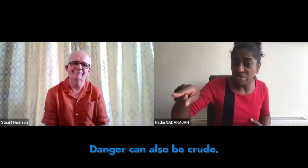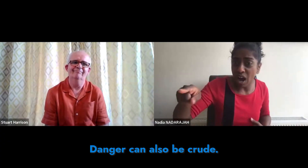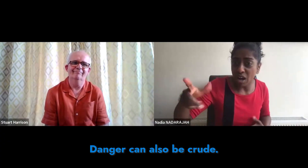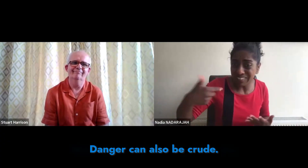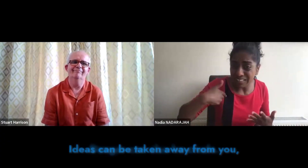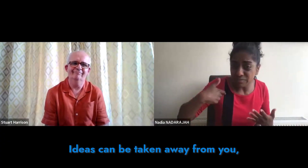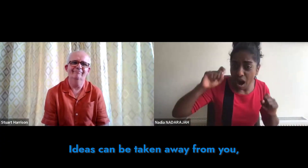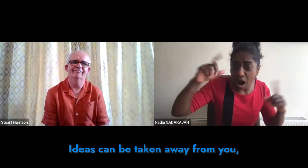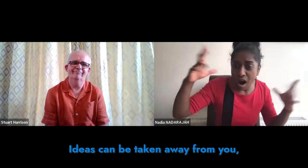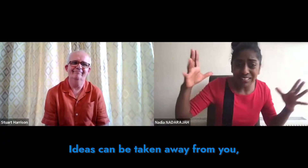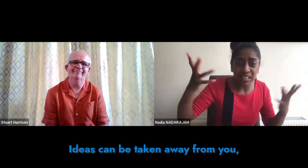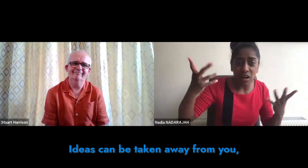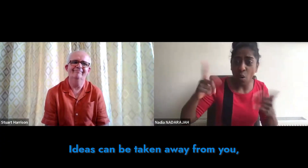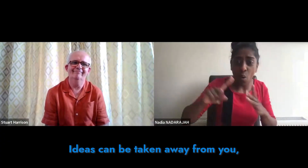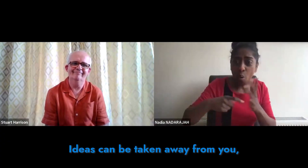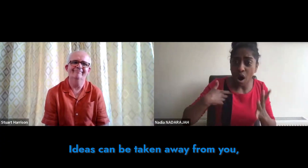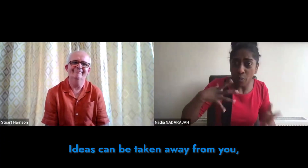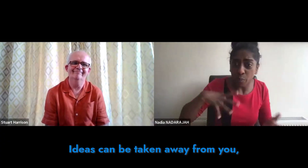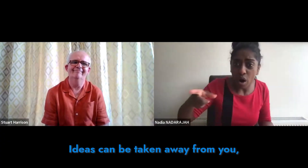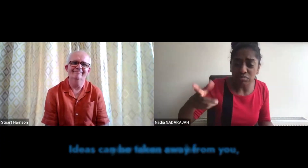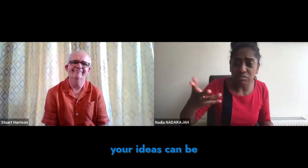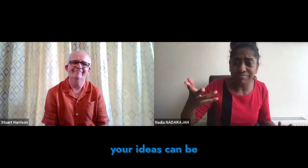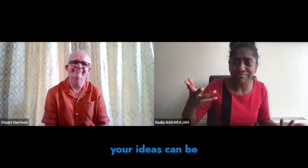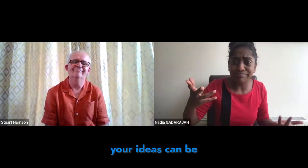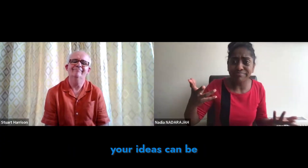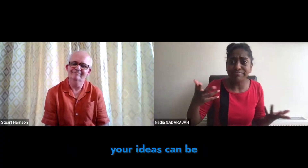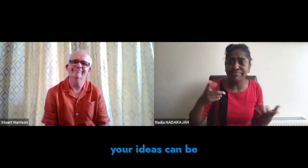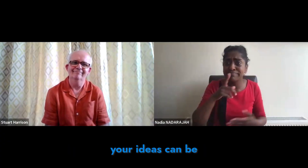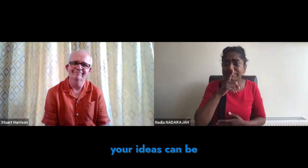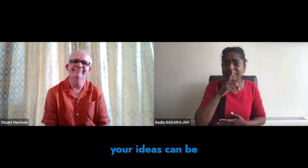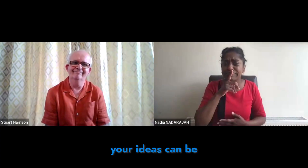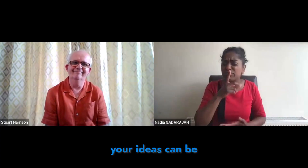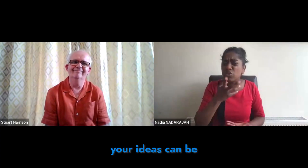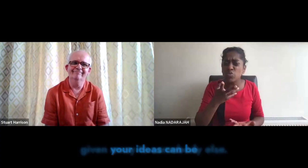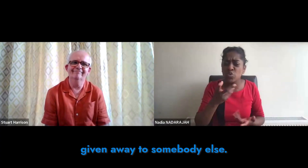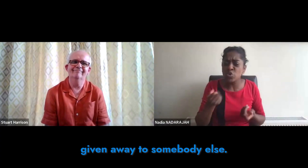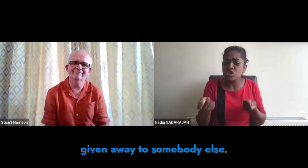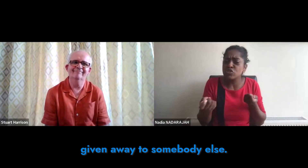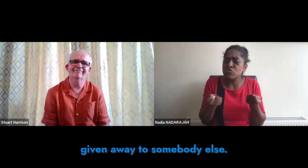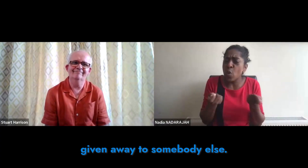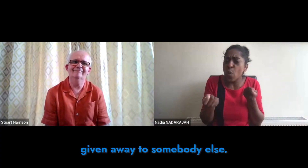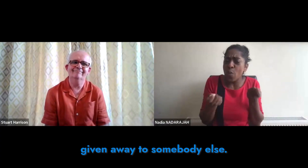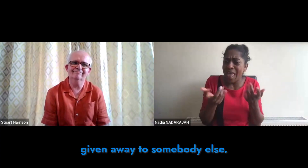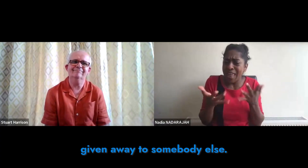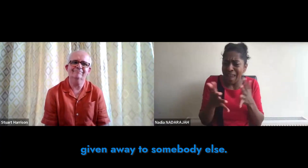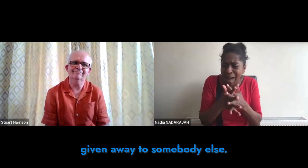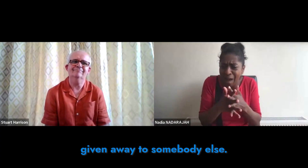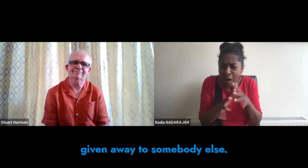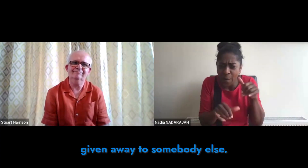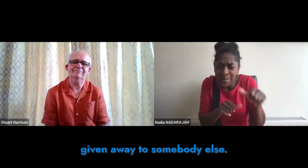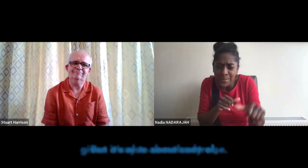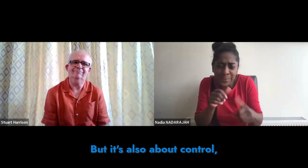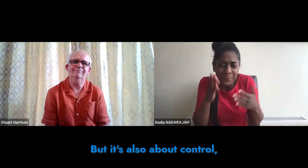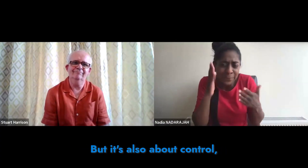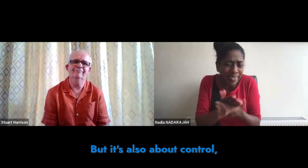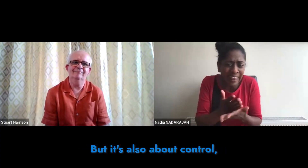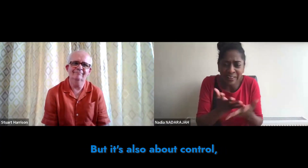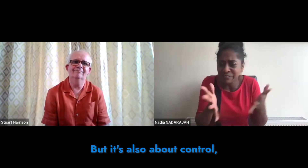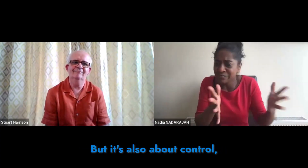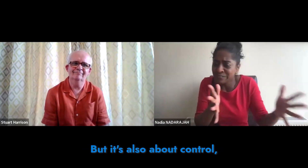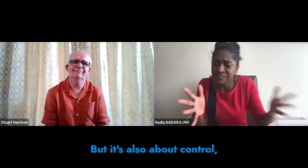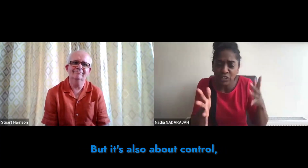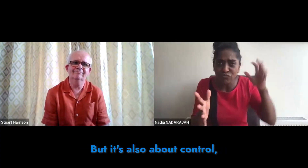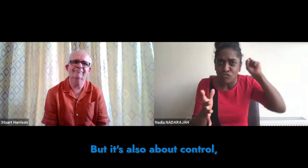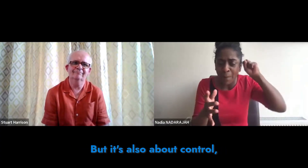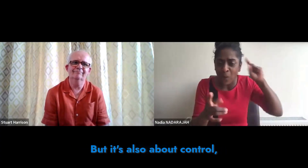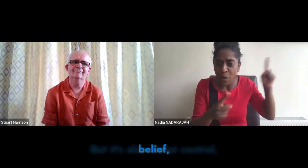be cruel. Ideas can be taken away from you. Your ideas can be given away to somebody else. But it's also